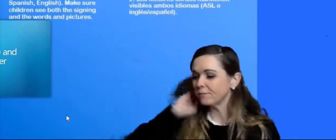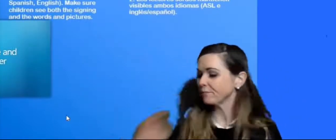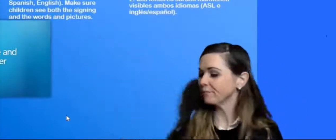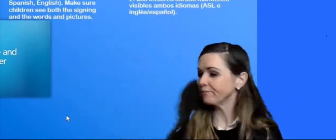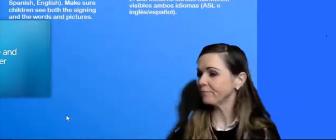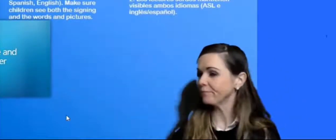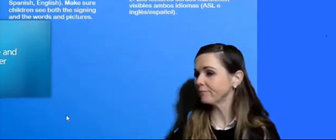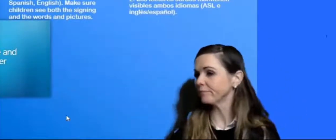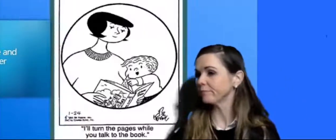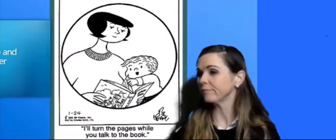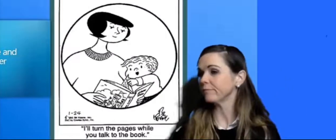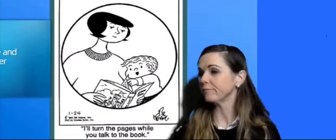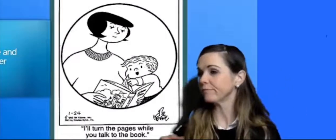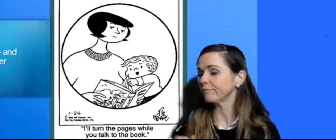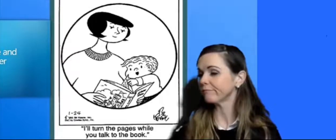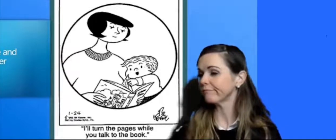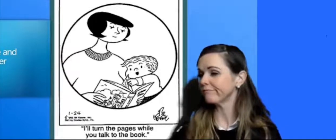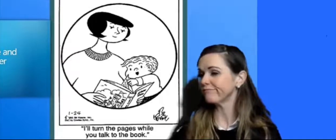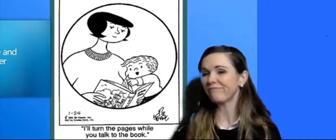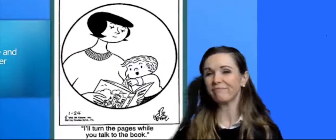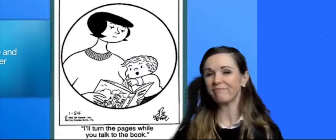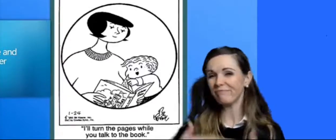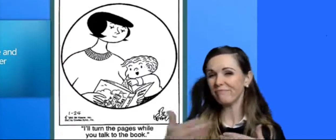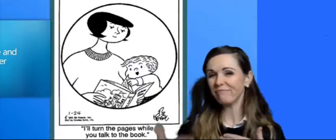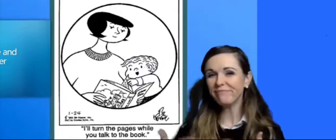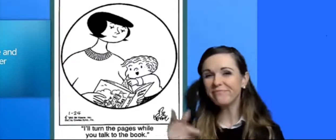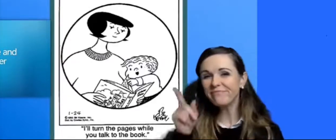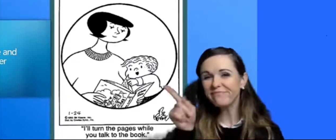these different strategies to keep the languages visible.